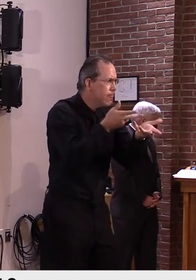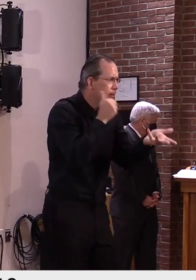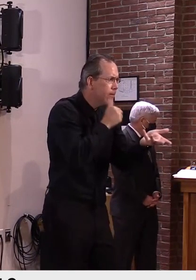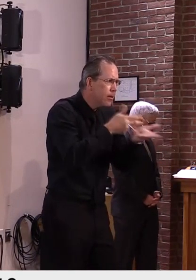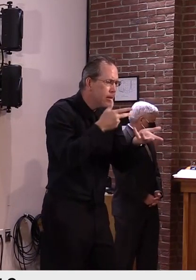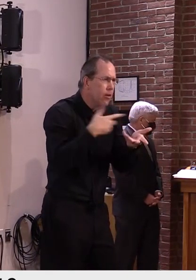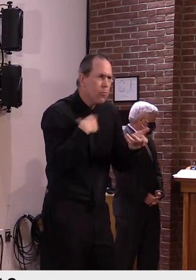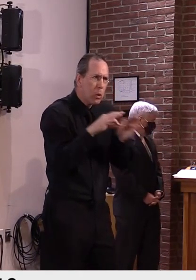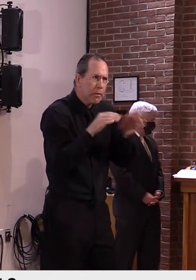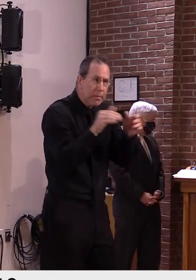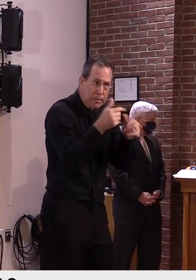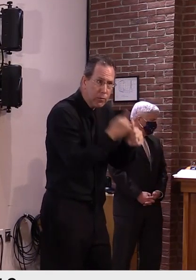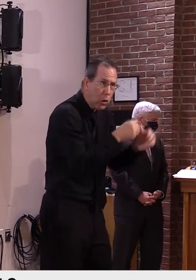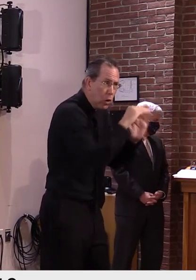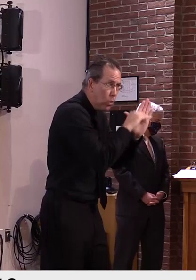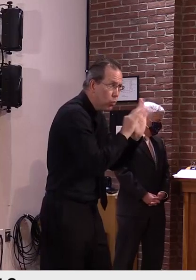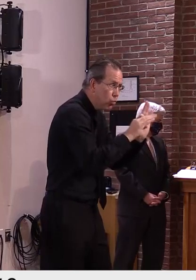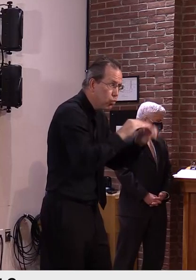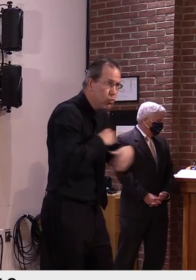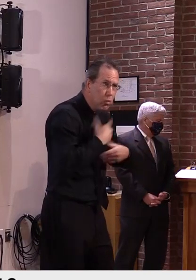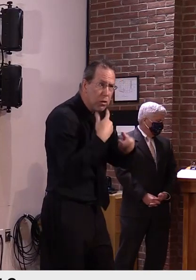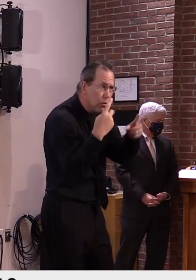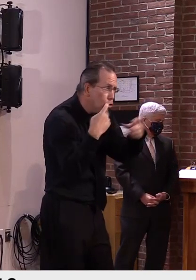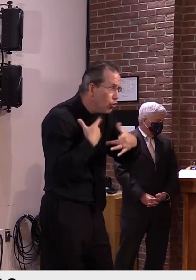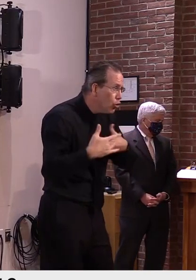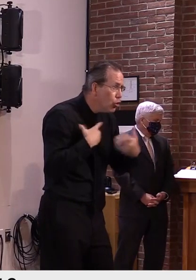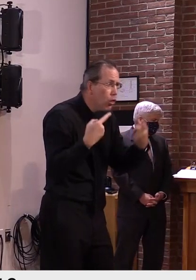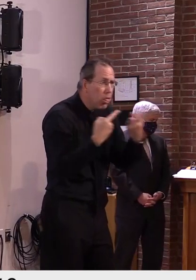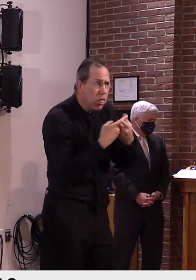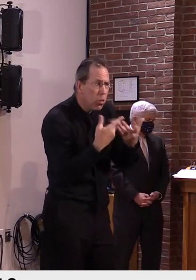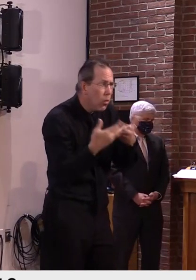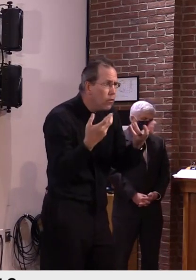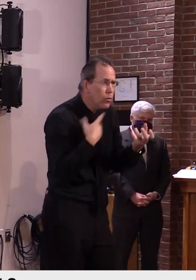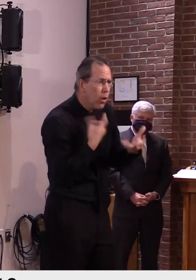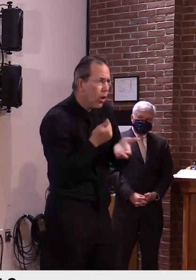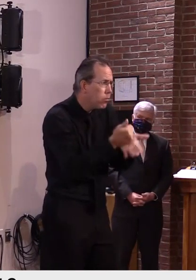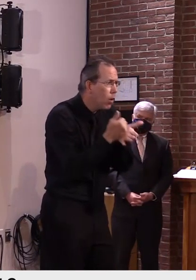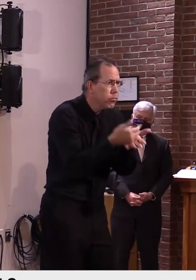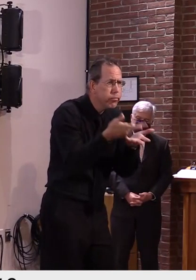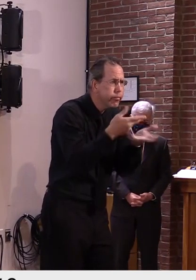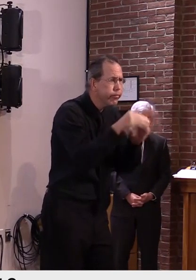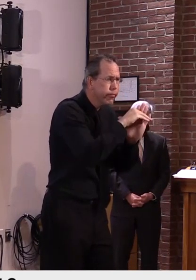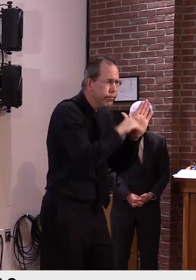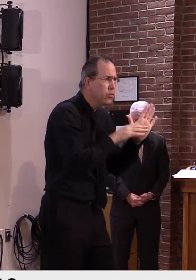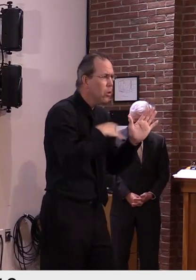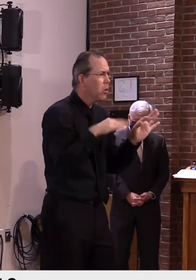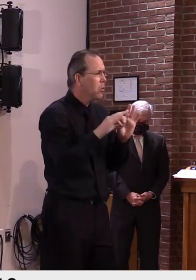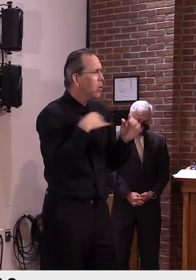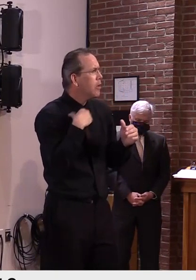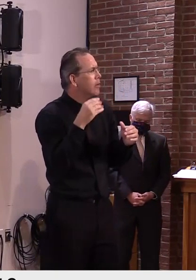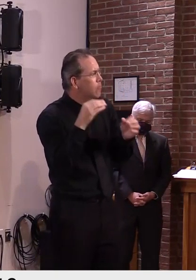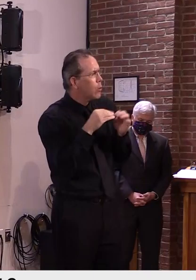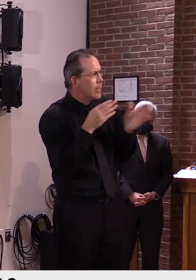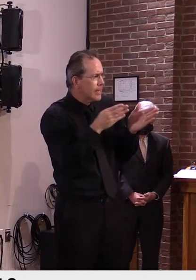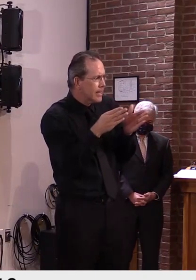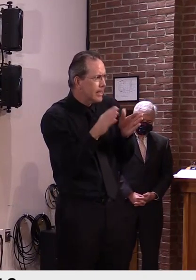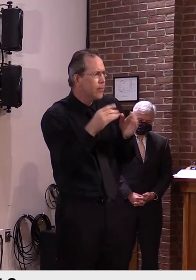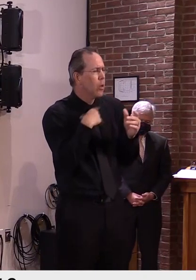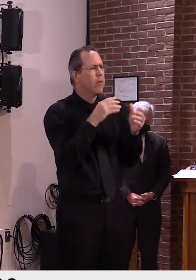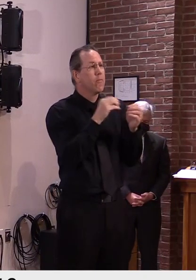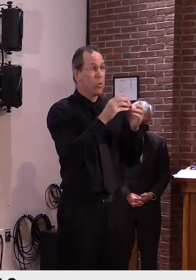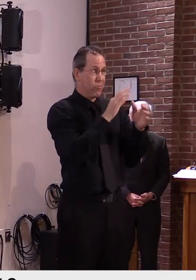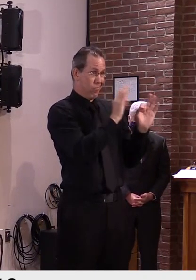notice, we're seeing that trend towards more in-person instruction, which I think is critical, particularly this time of year, when arguably the conditions are going to be the best as they're going to be